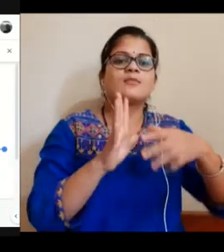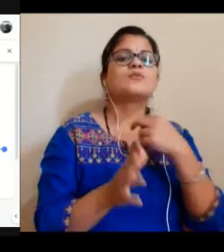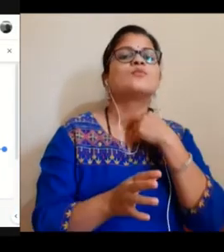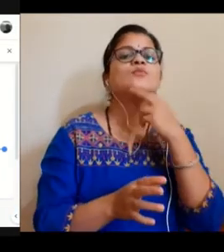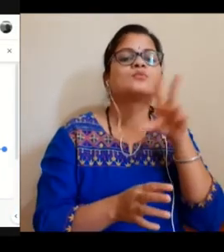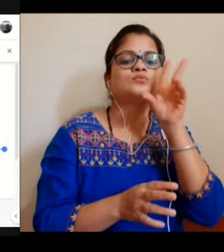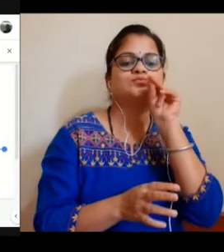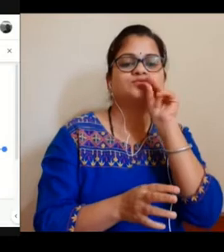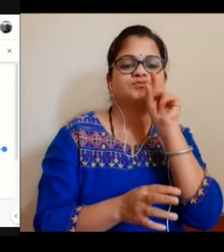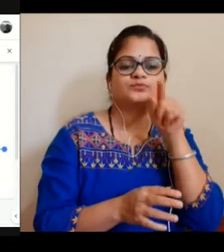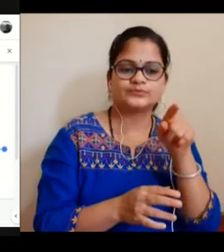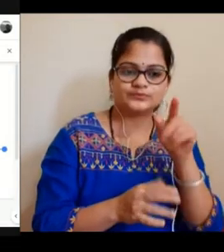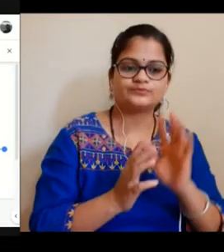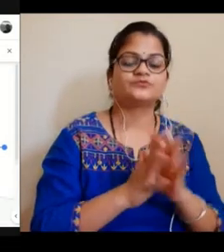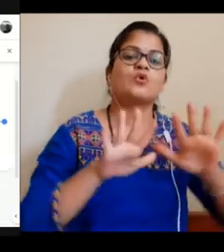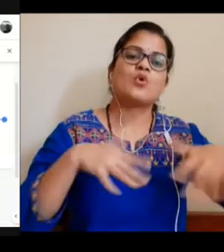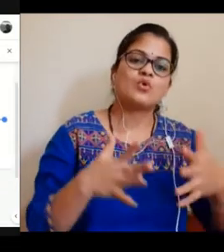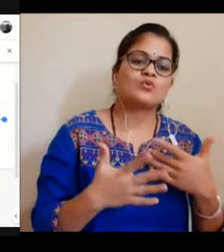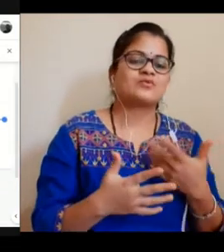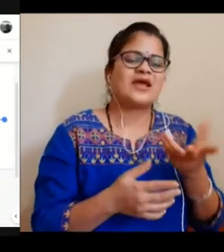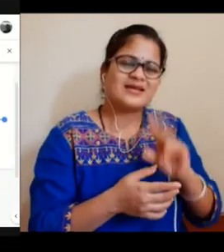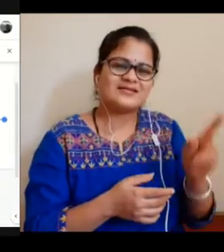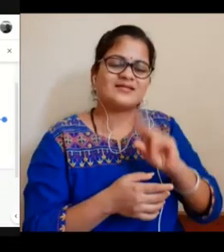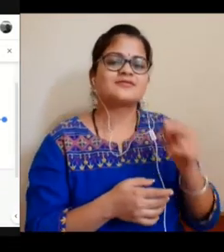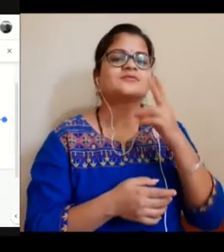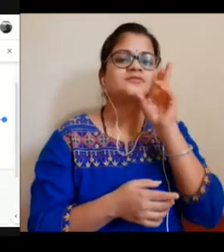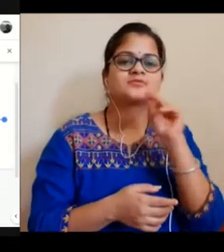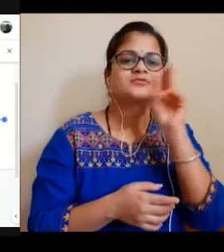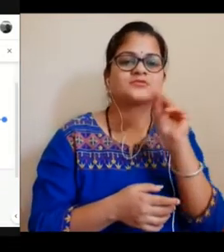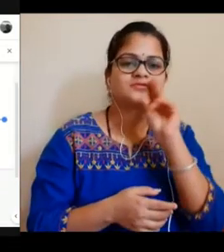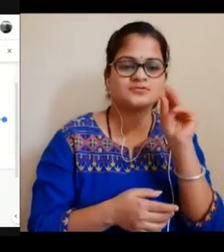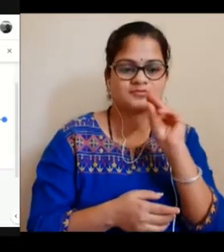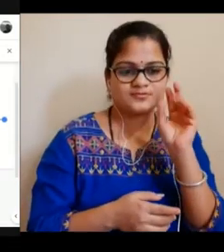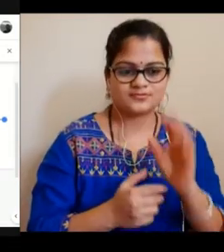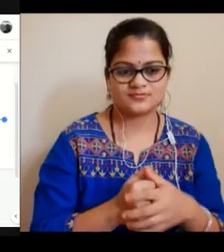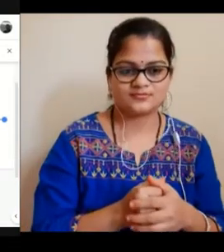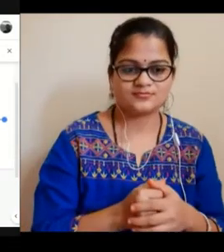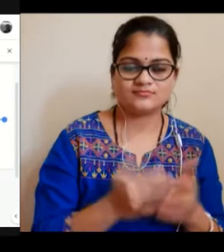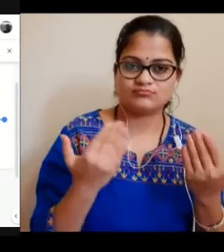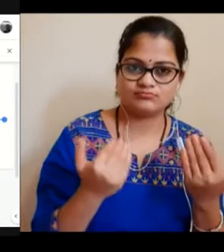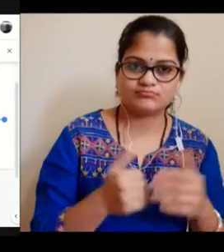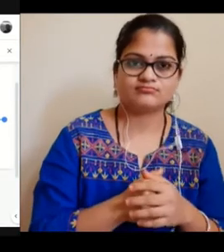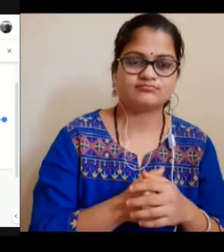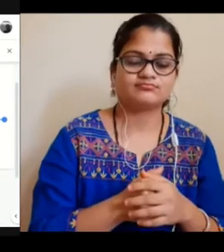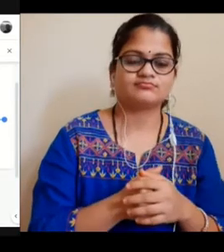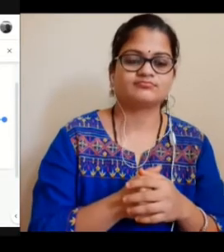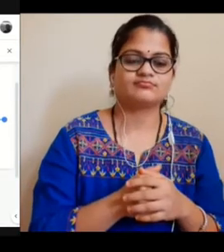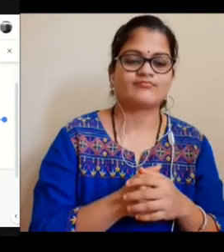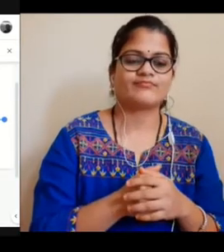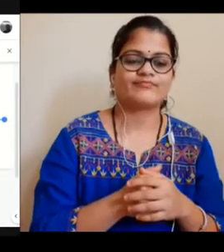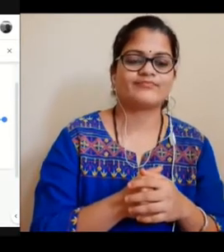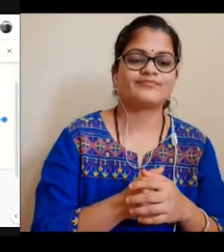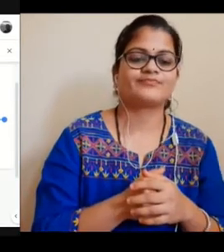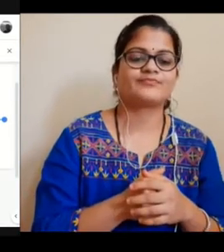when the slide is reached, or you can also loop the audio. Like the audio can keep repeating till you change